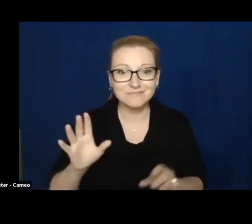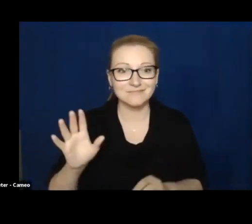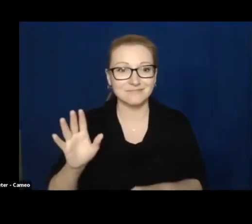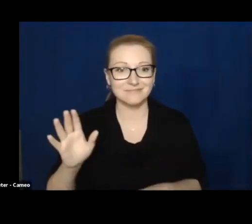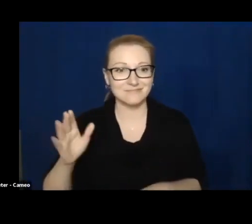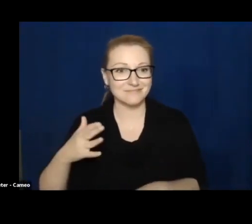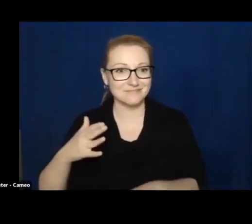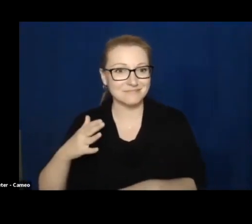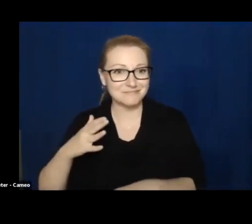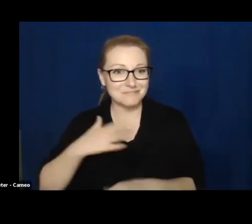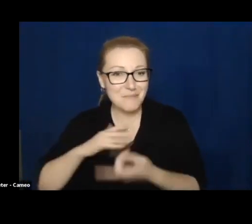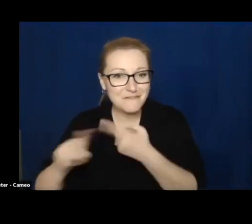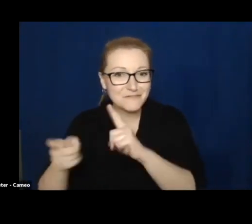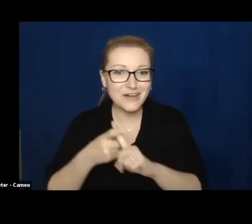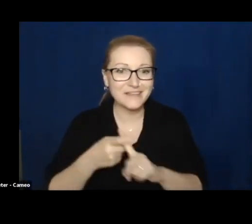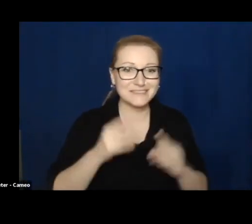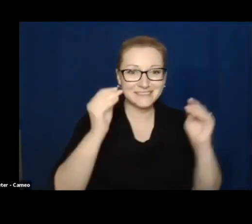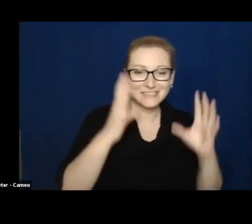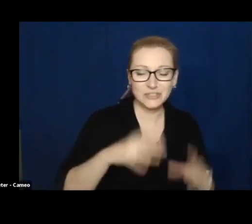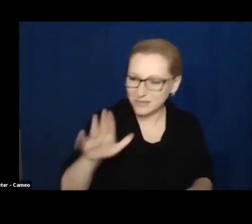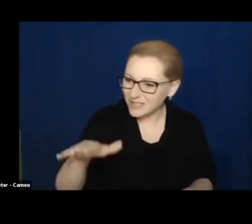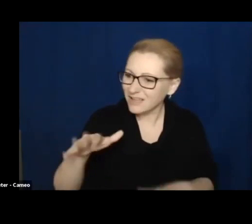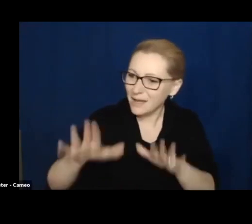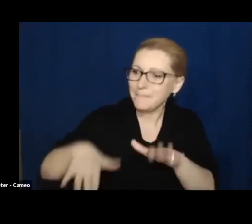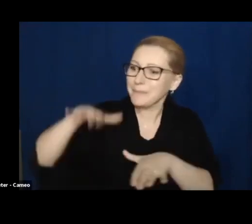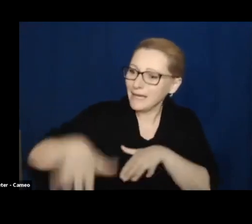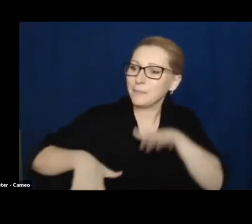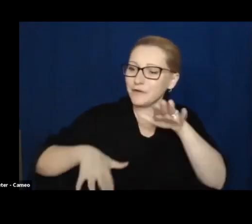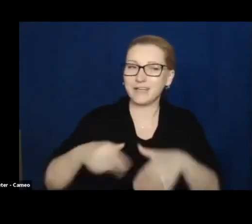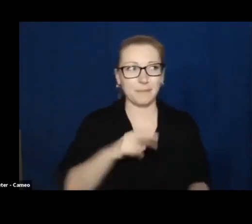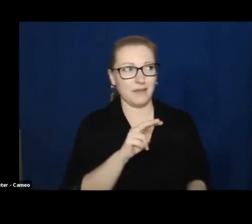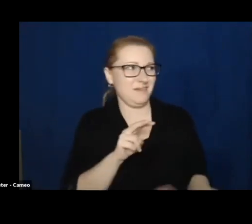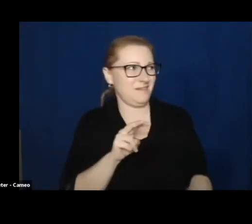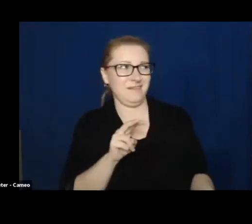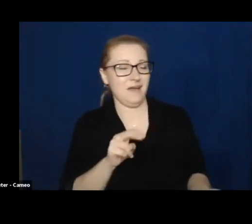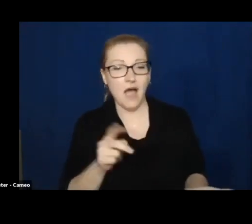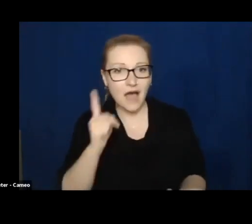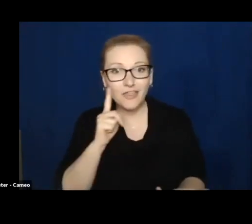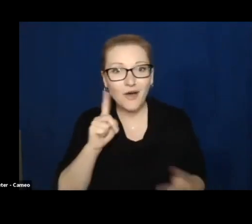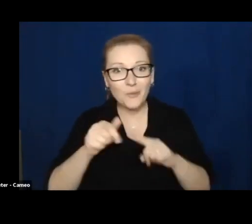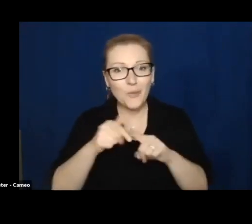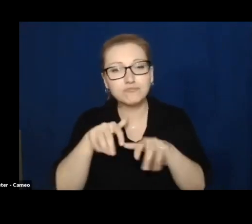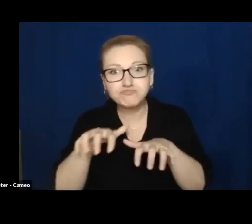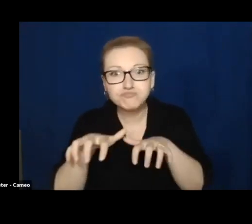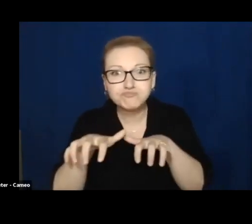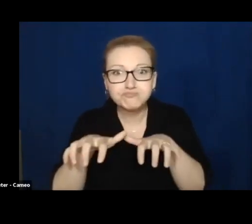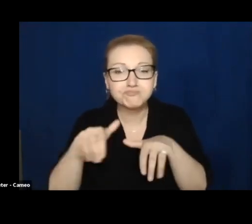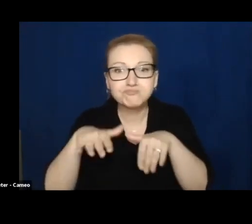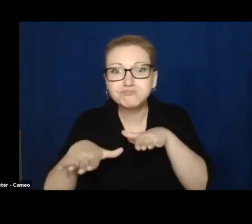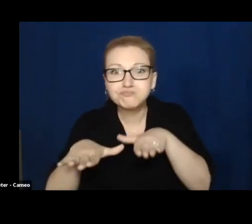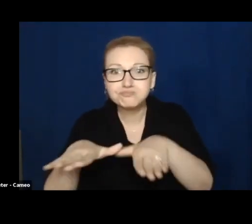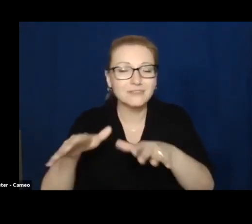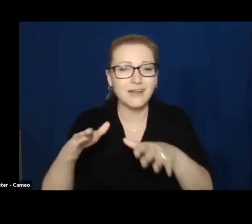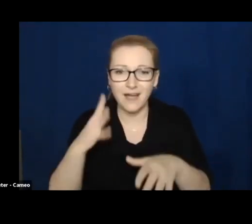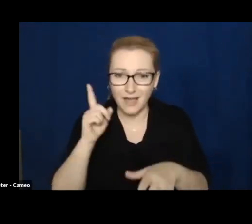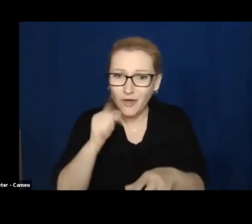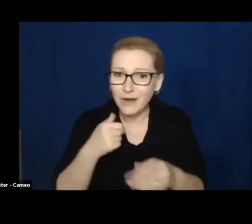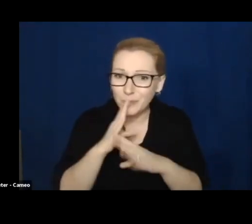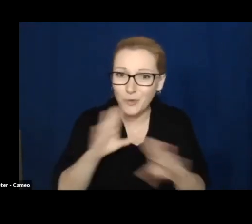Michelle, pick up your feet. I never knew why, because I thought I was quiet when I was trying to sneak into a room or walk down a